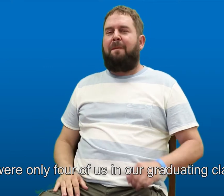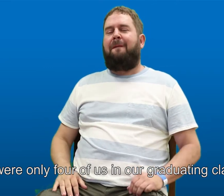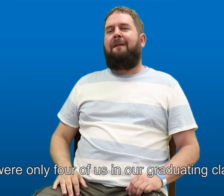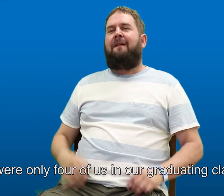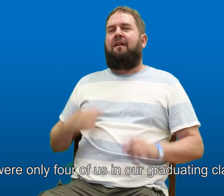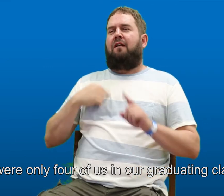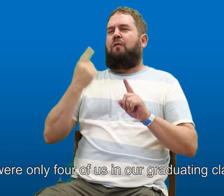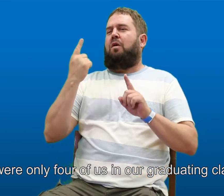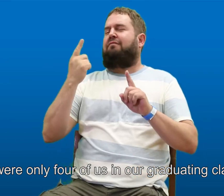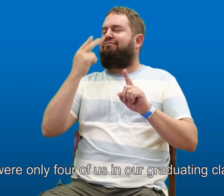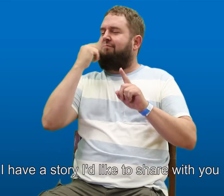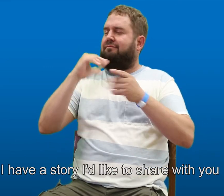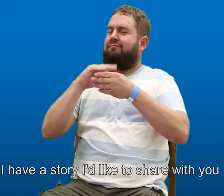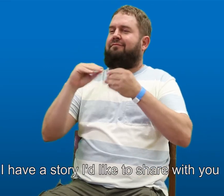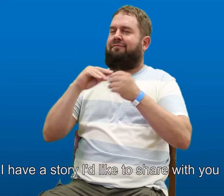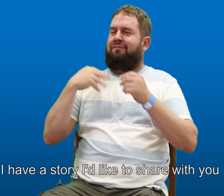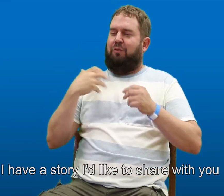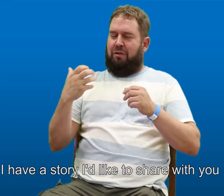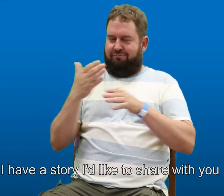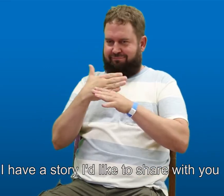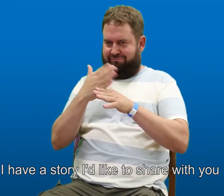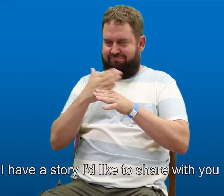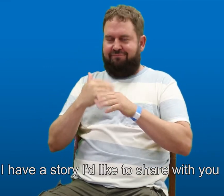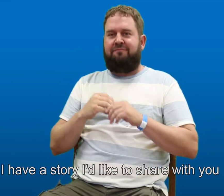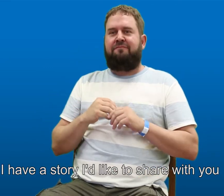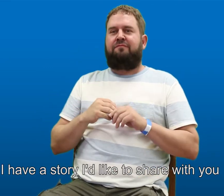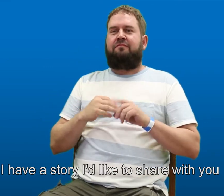in our graduating class, but I have a funny story I'd like to share with you.